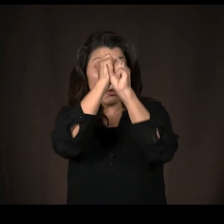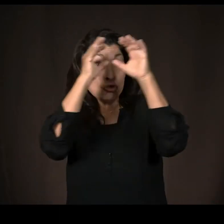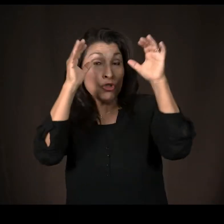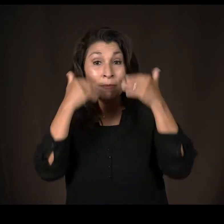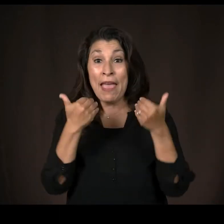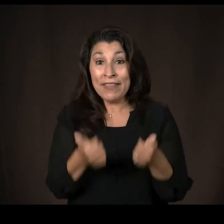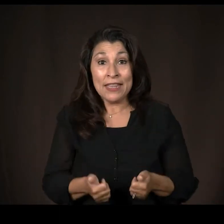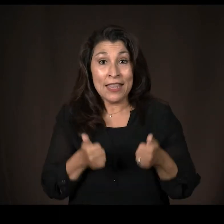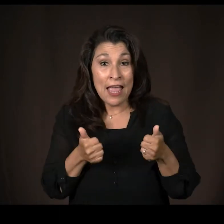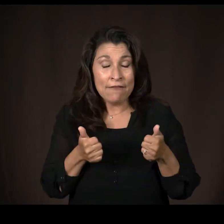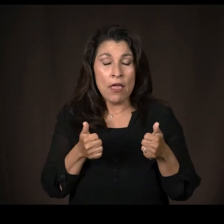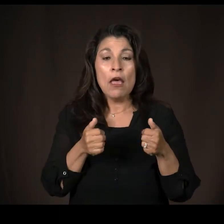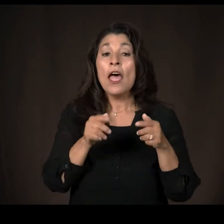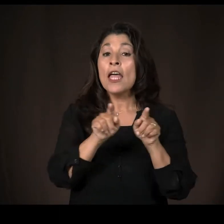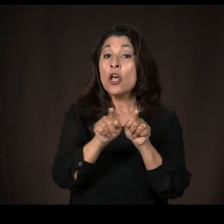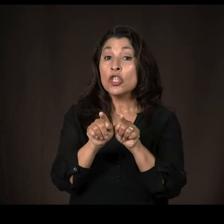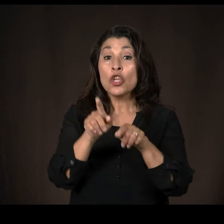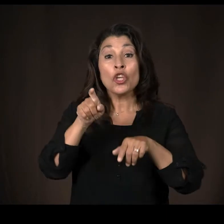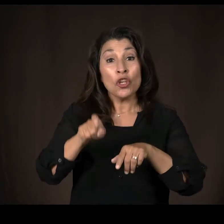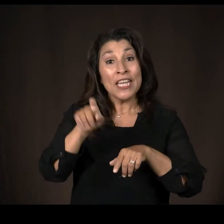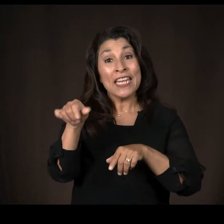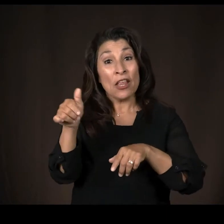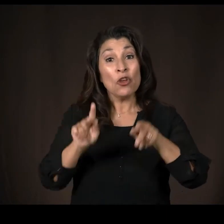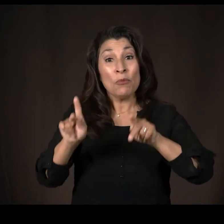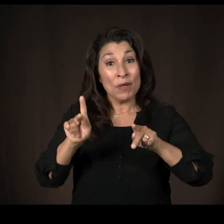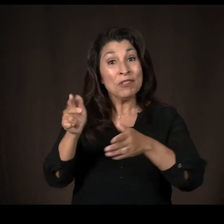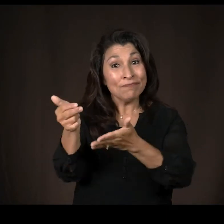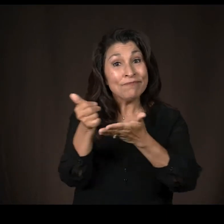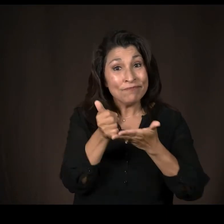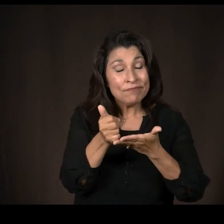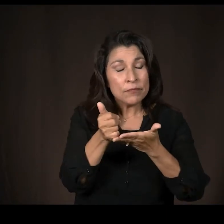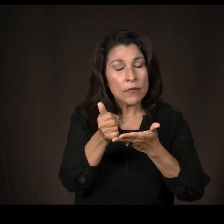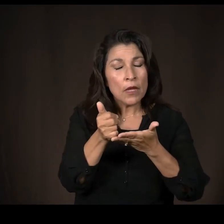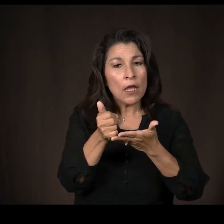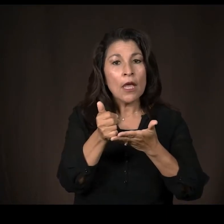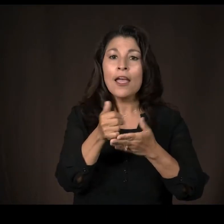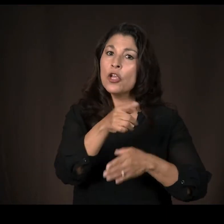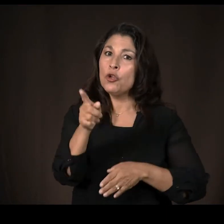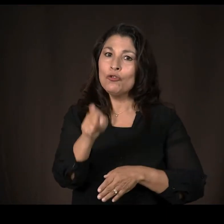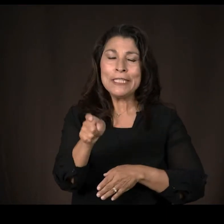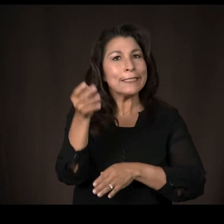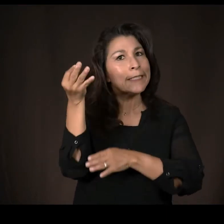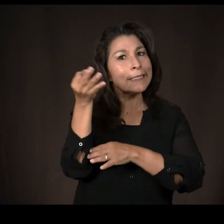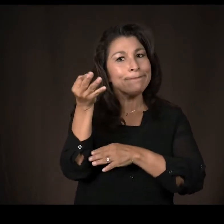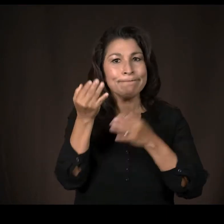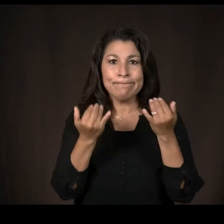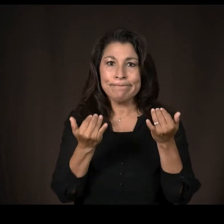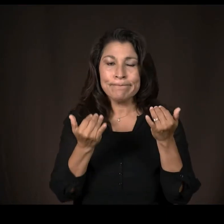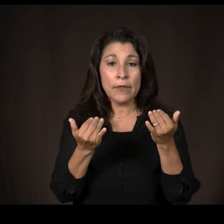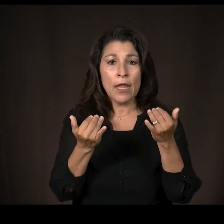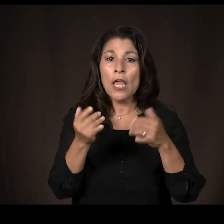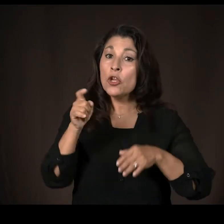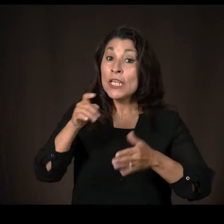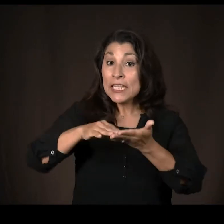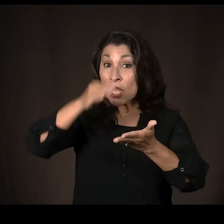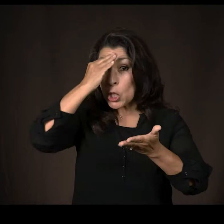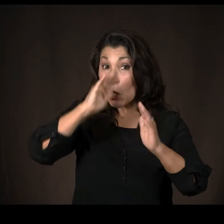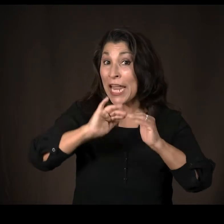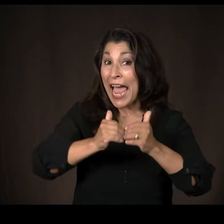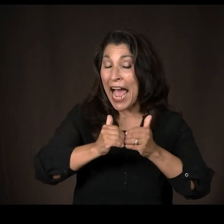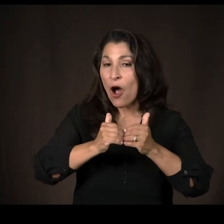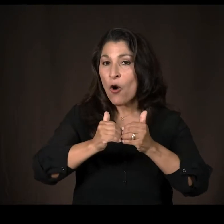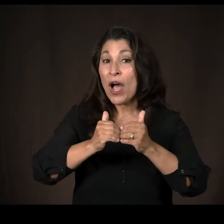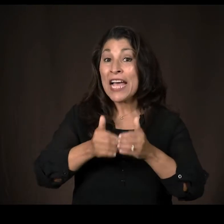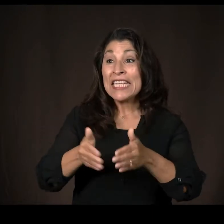life, and you're going to need help from others. You need this message today. You need to learn how